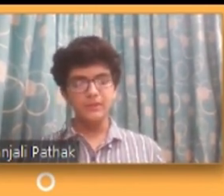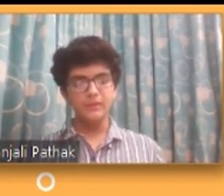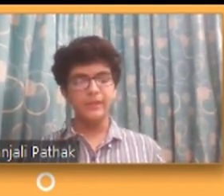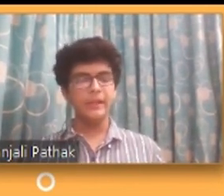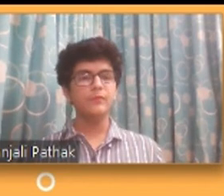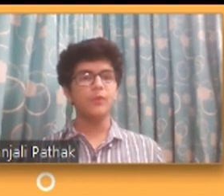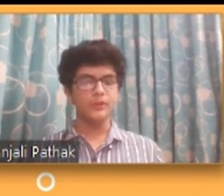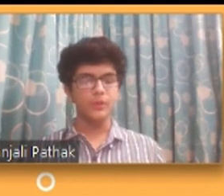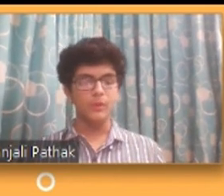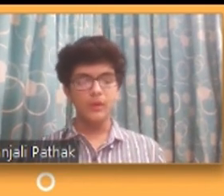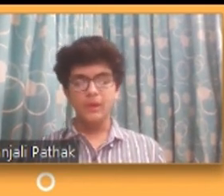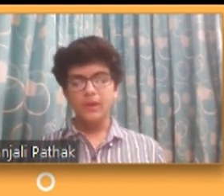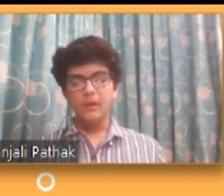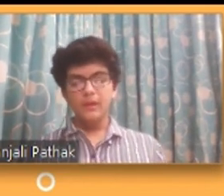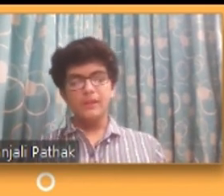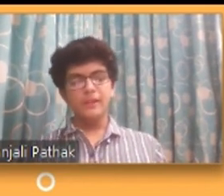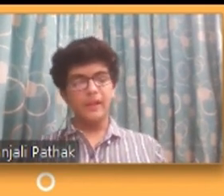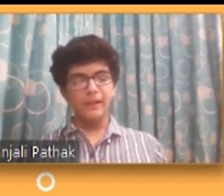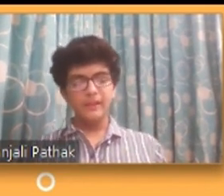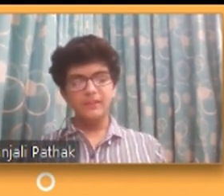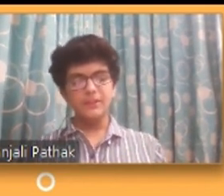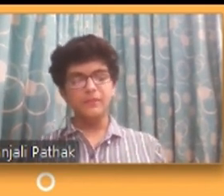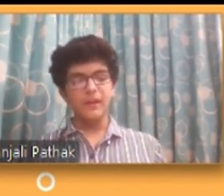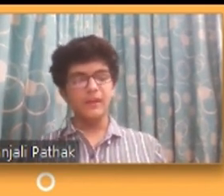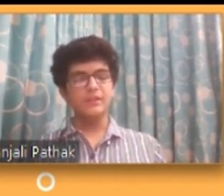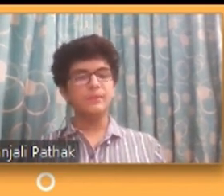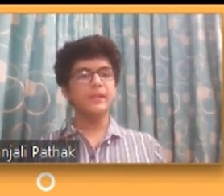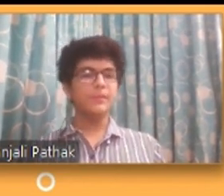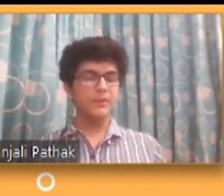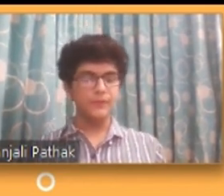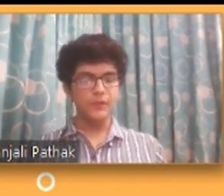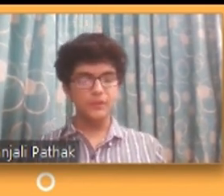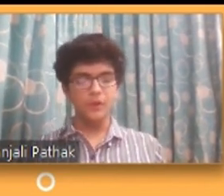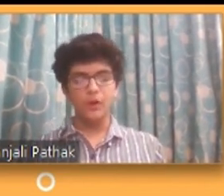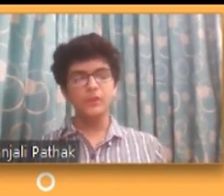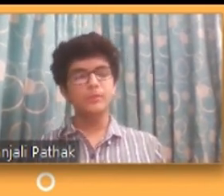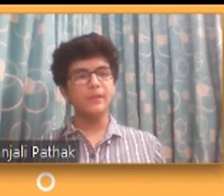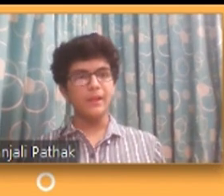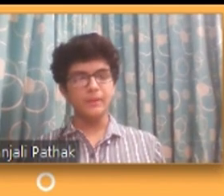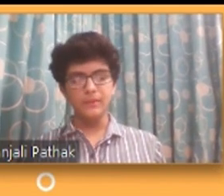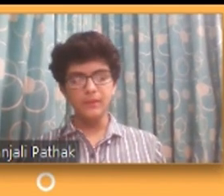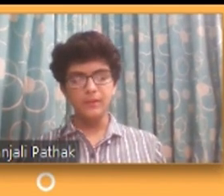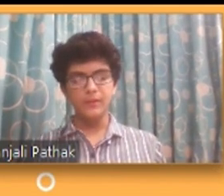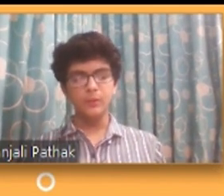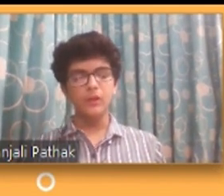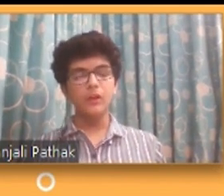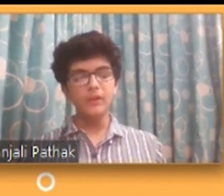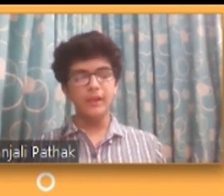named Washoe. In 1965, she became the first non-human animal to learn and